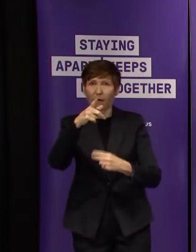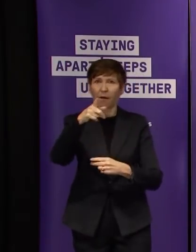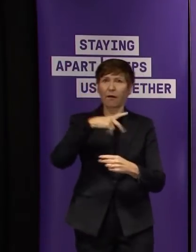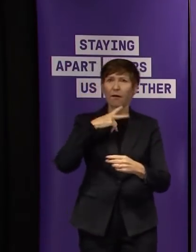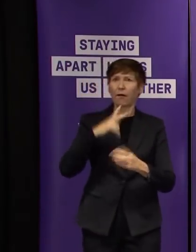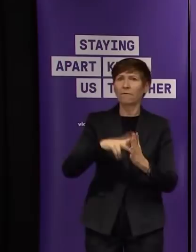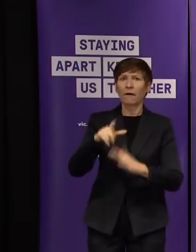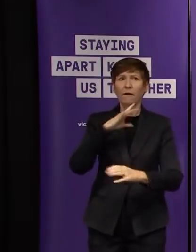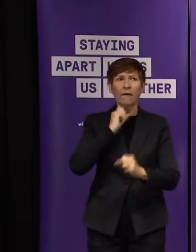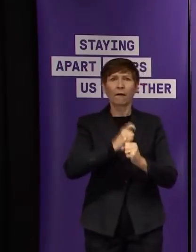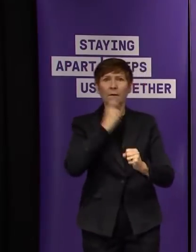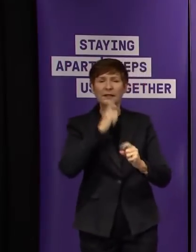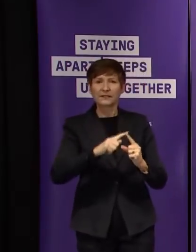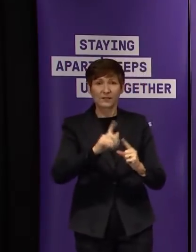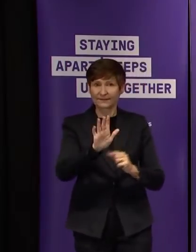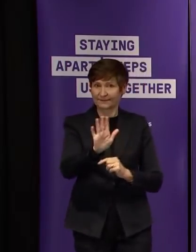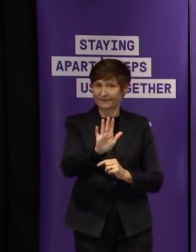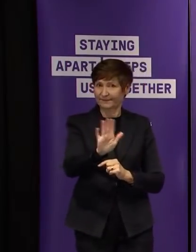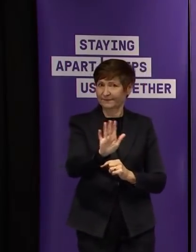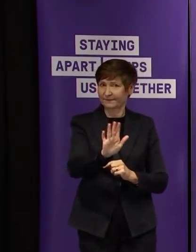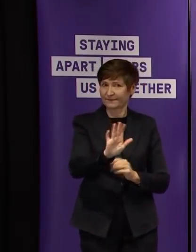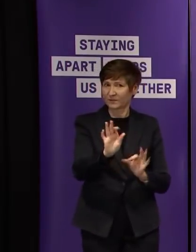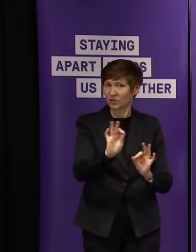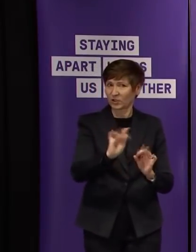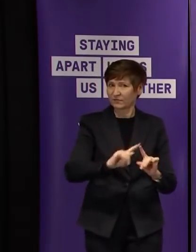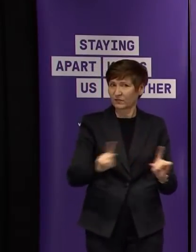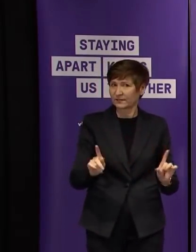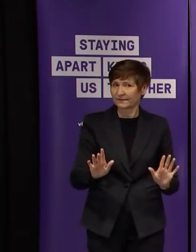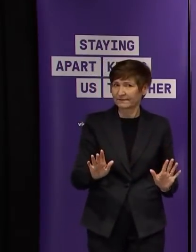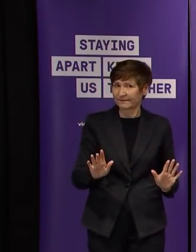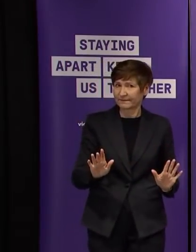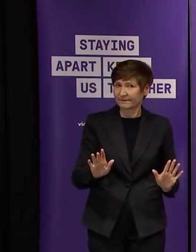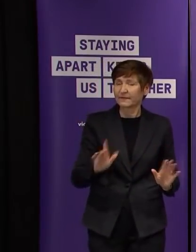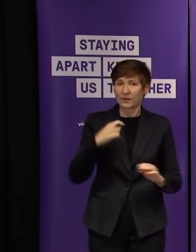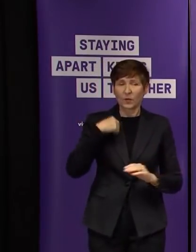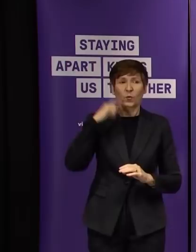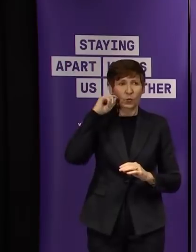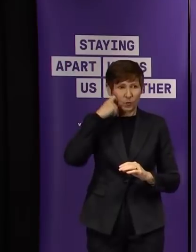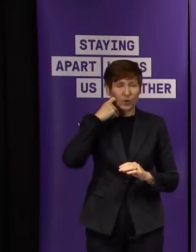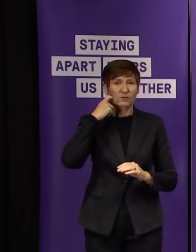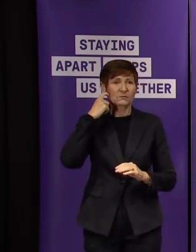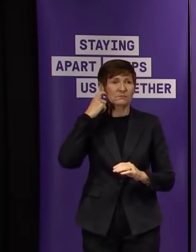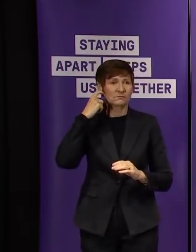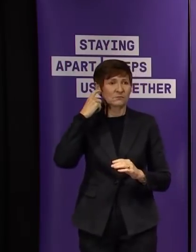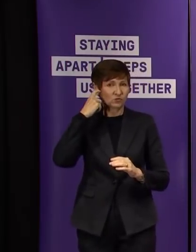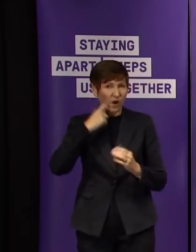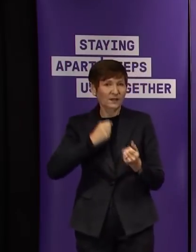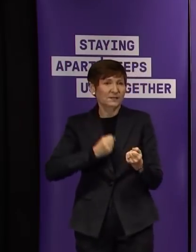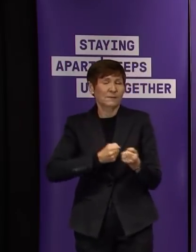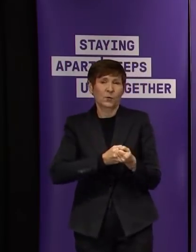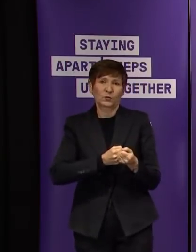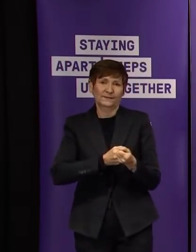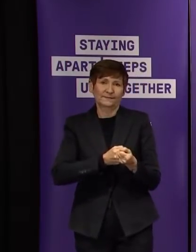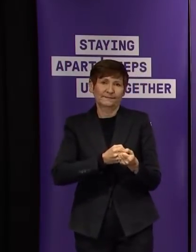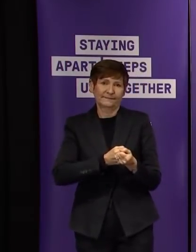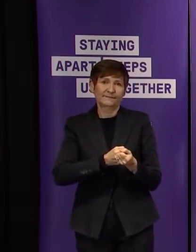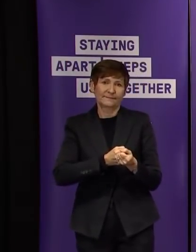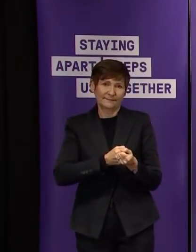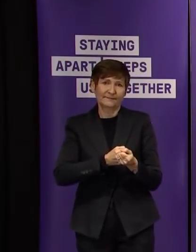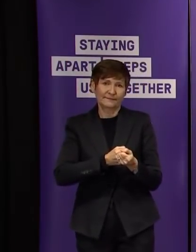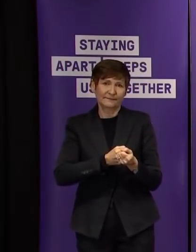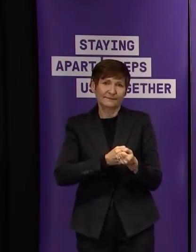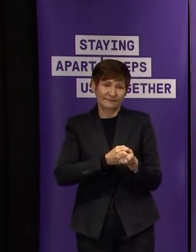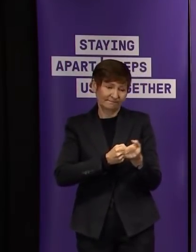there. No, we aren't, but we will look to provide support in very similar terms, or at least to the same